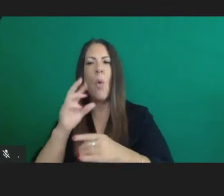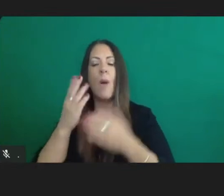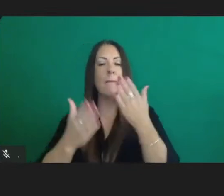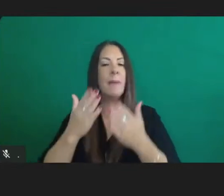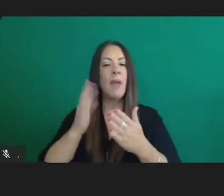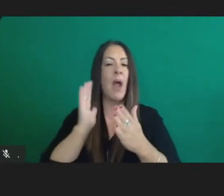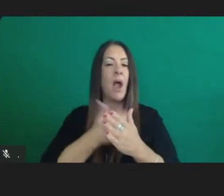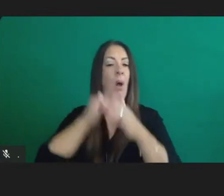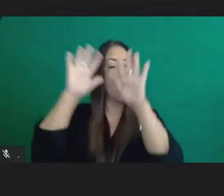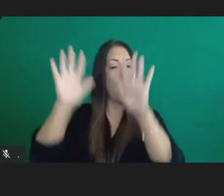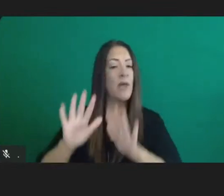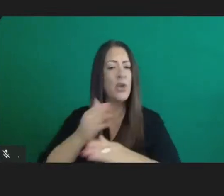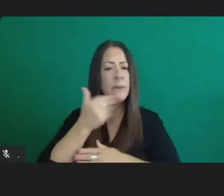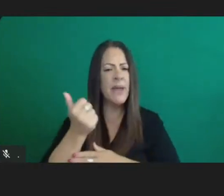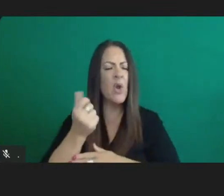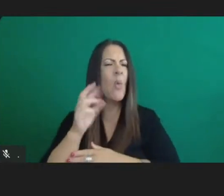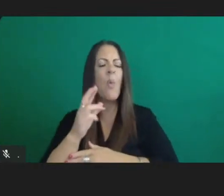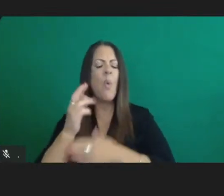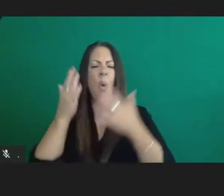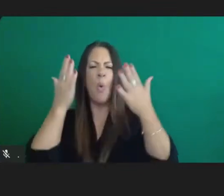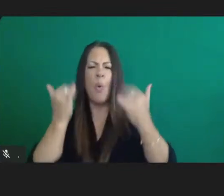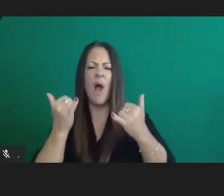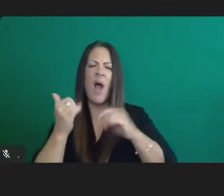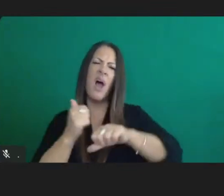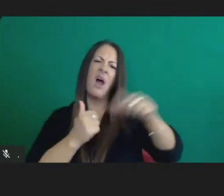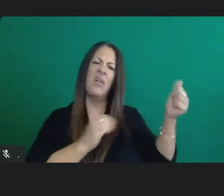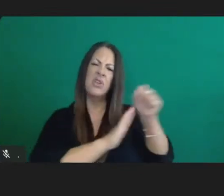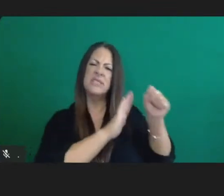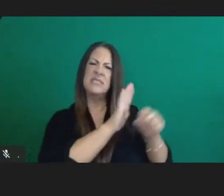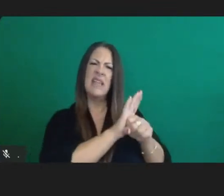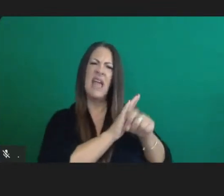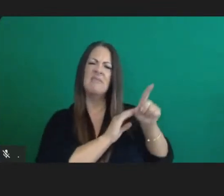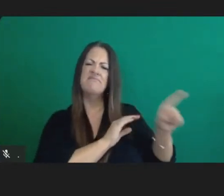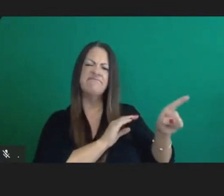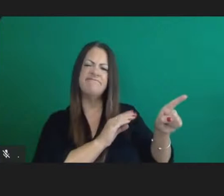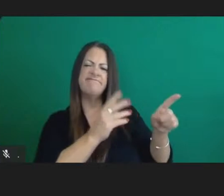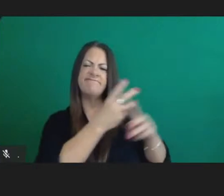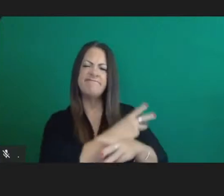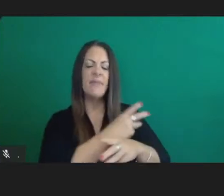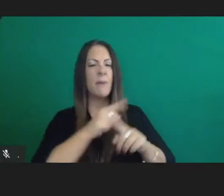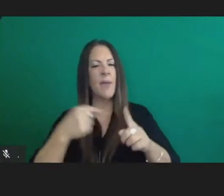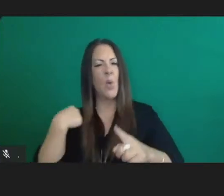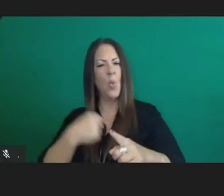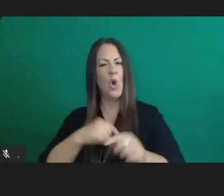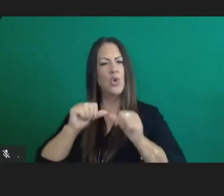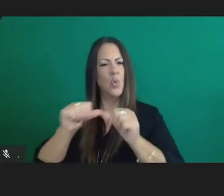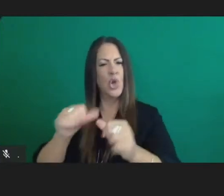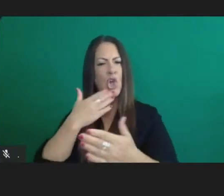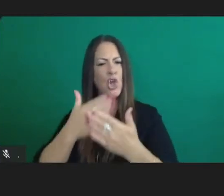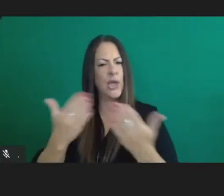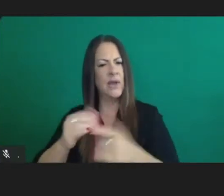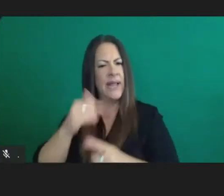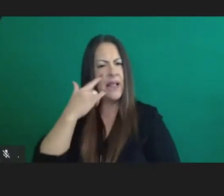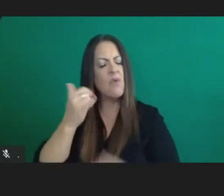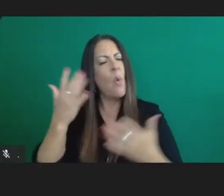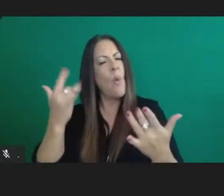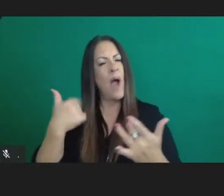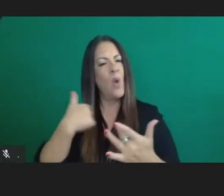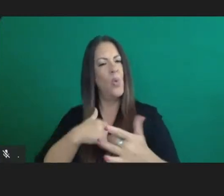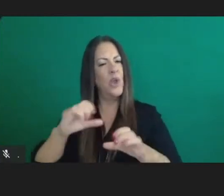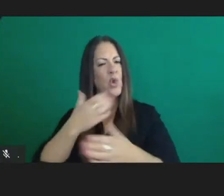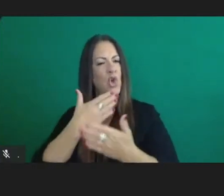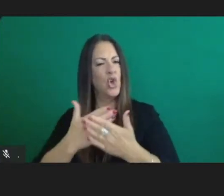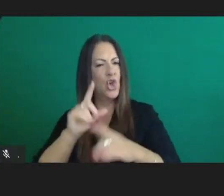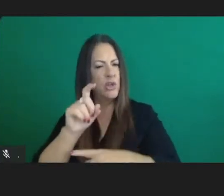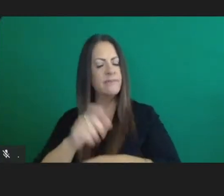is it behind it that is making things different here in California? Well, I think a number of things.